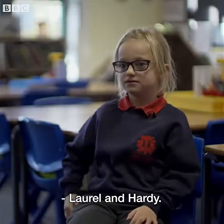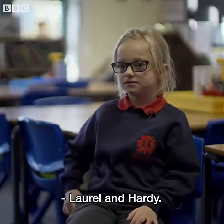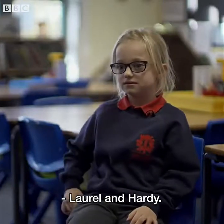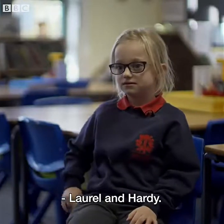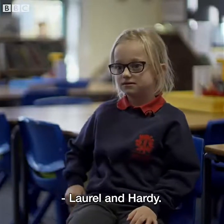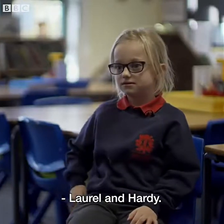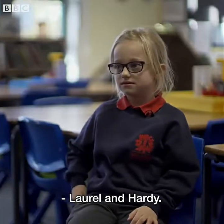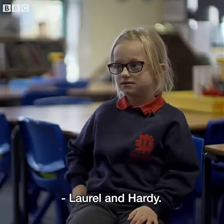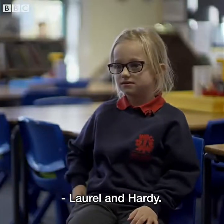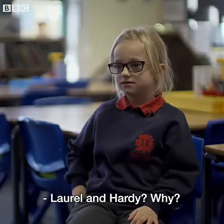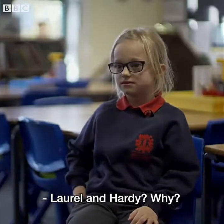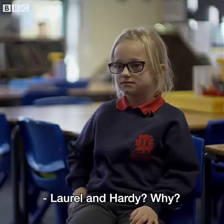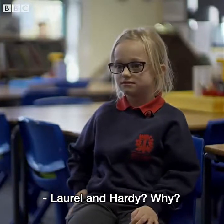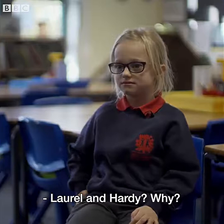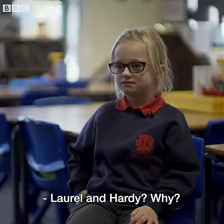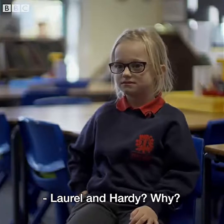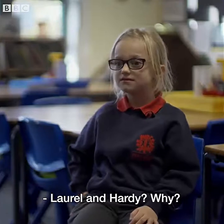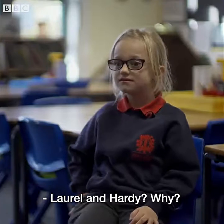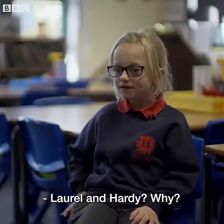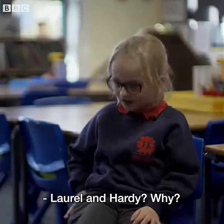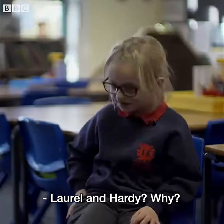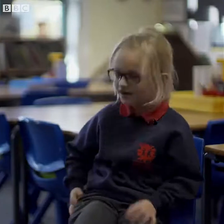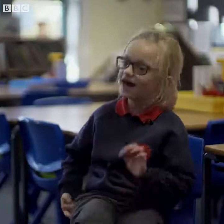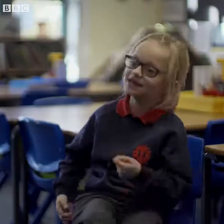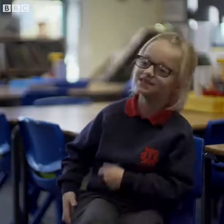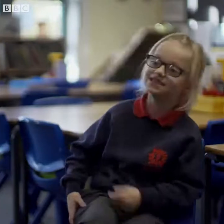Laurel and Hardy. Laurel and Hardy? Why?